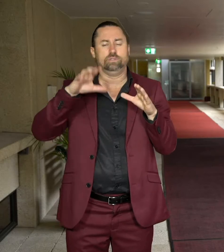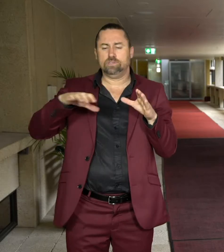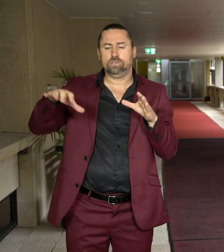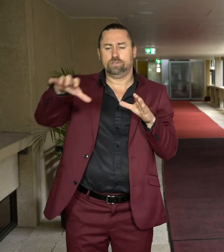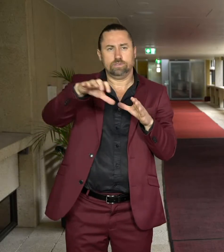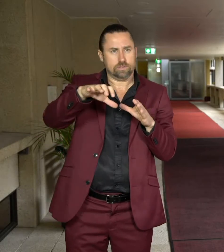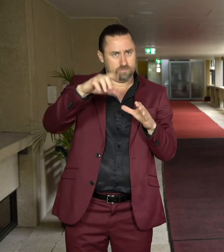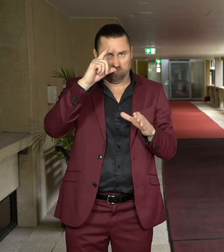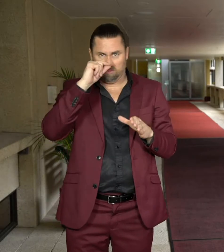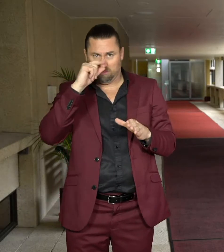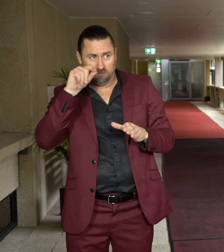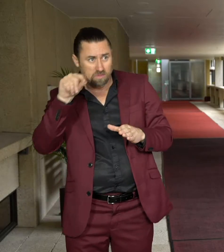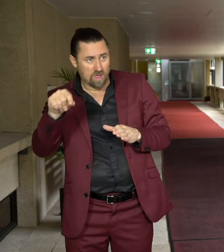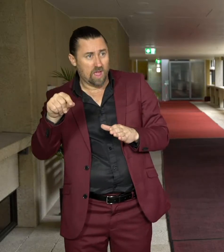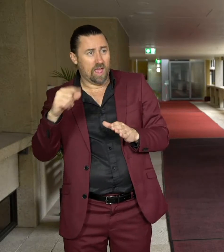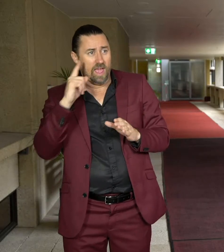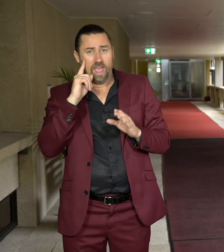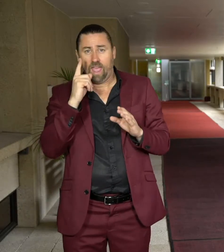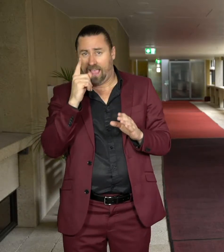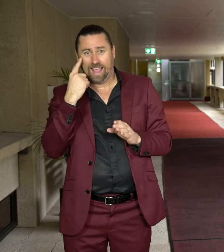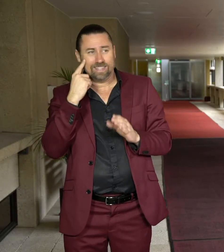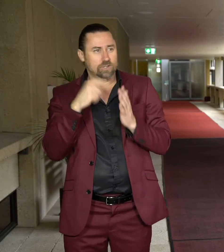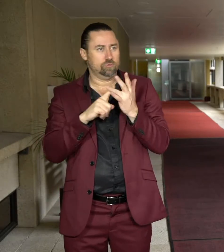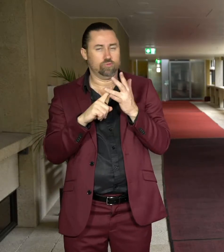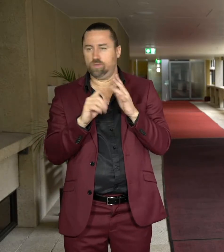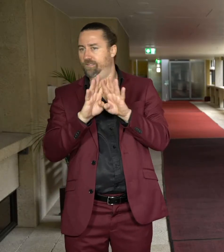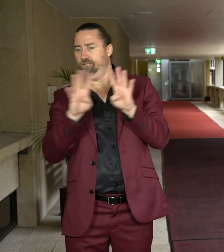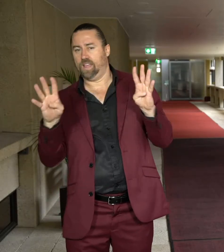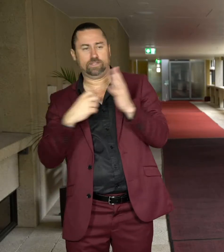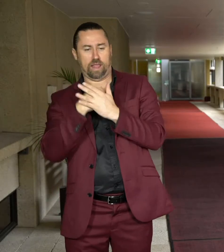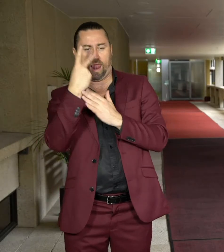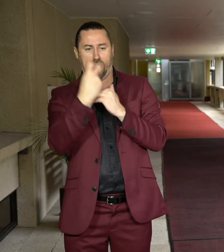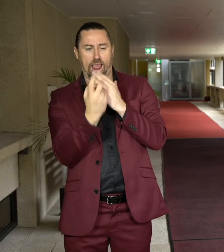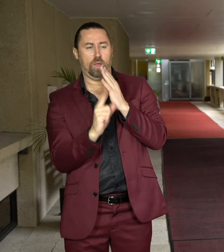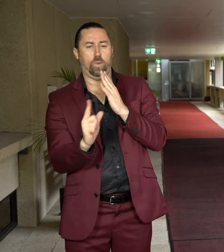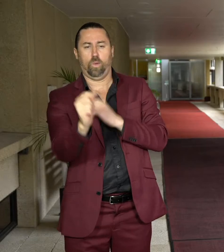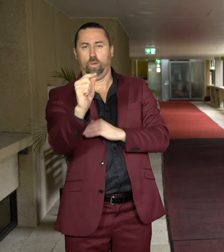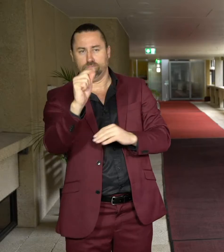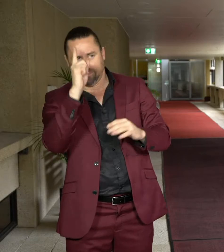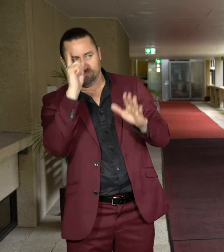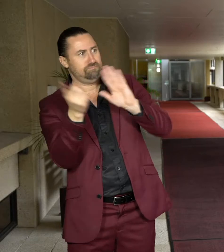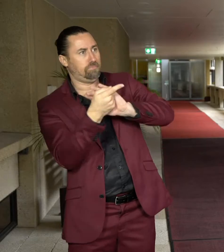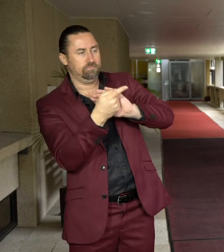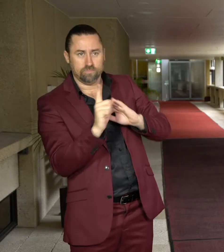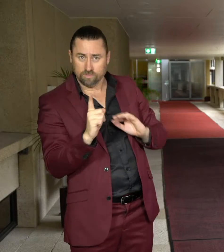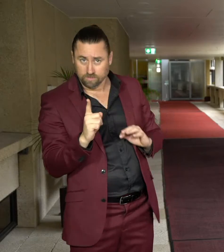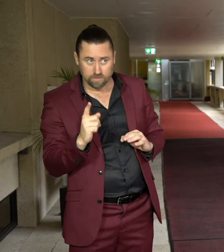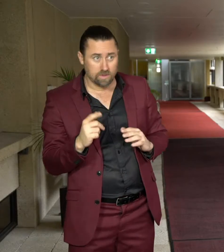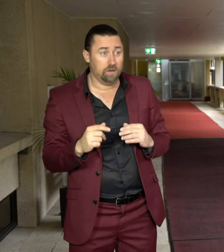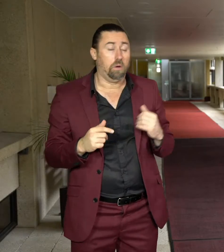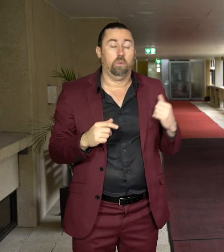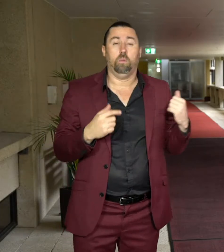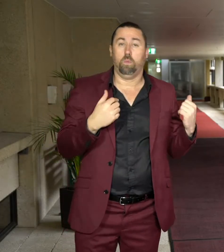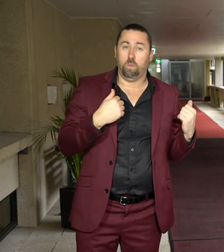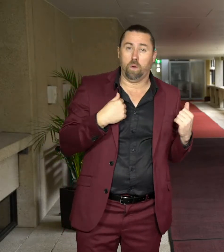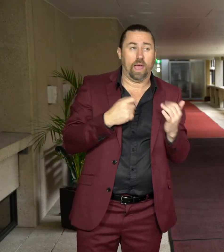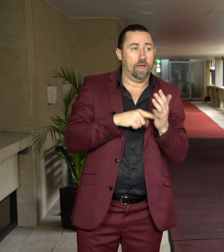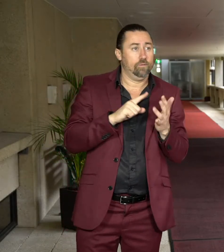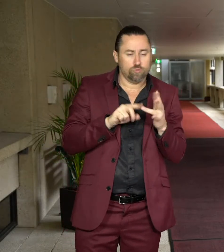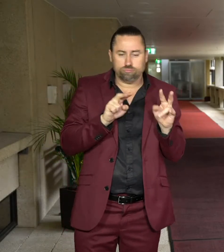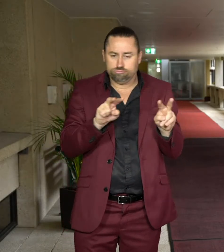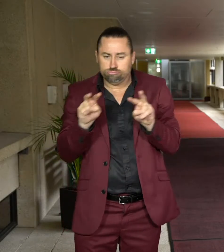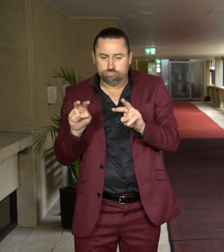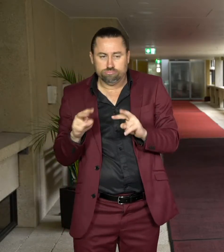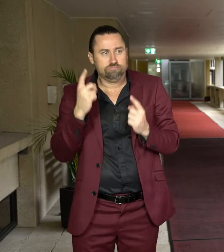be an issue if people try and jump the fence. Is that those elements things are going to be looking into? Oh, look, they're all things we need to consider. We